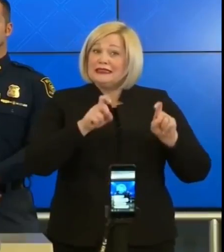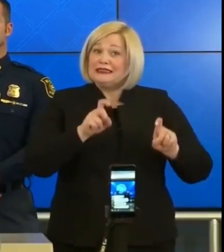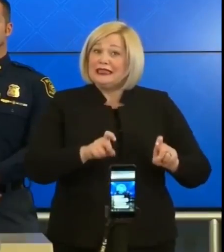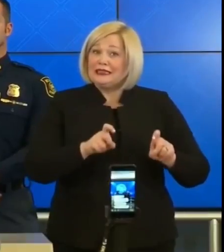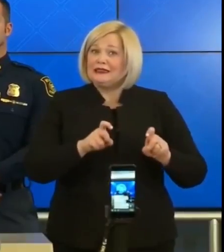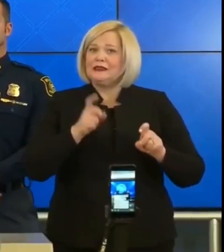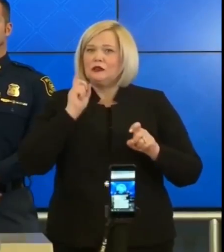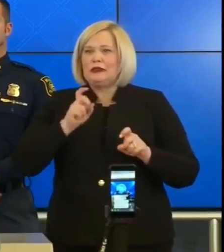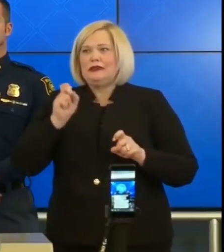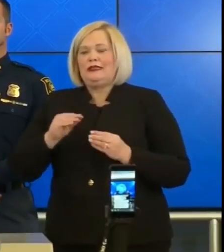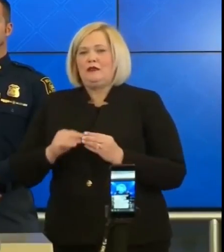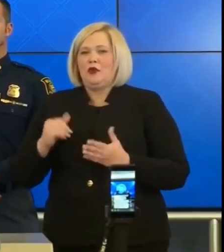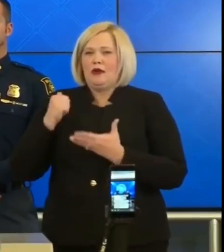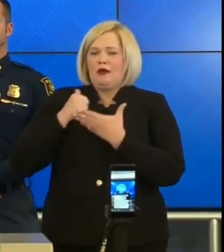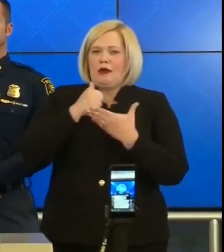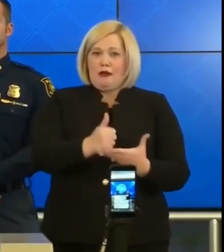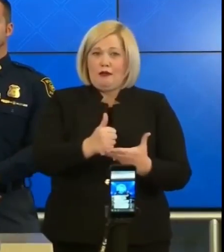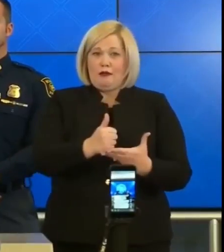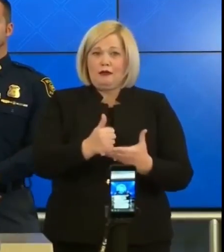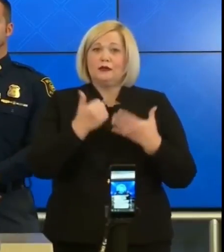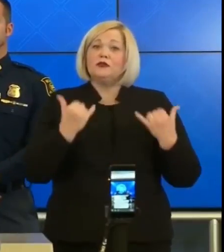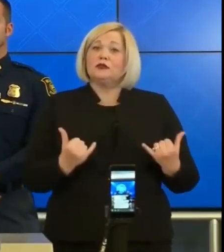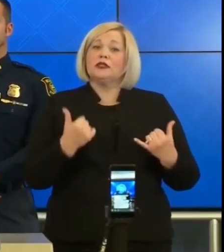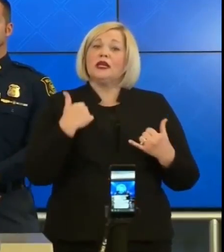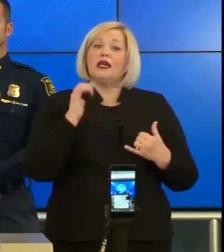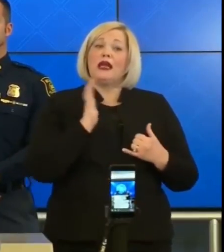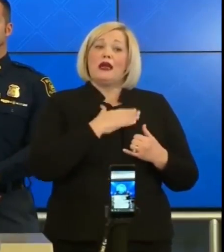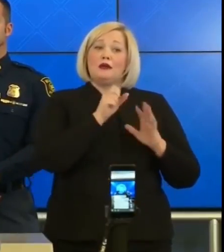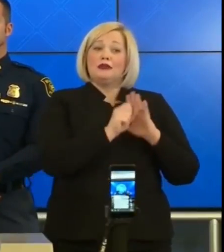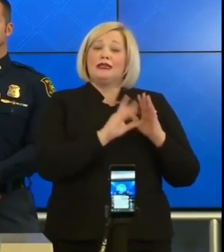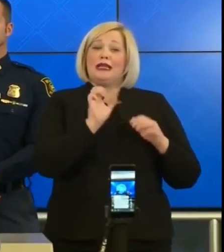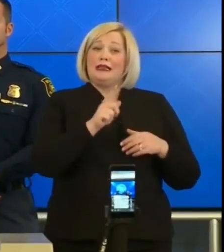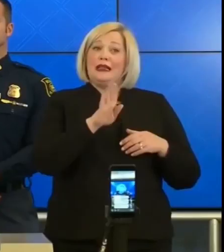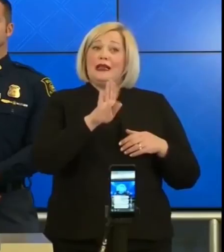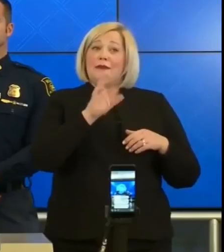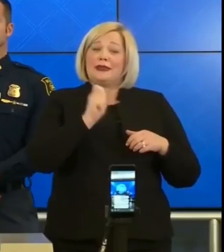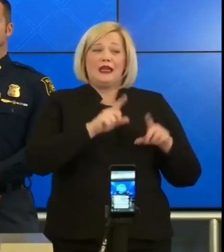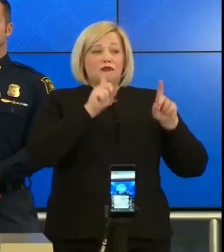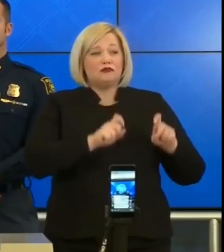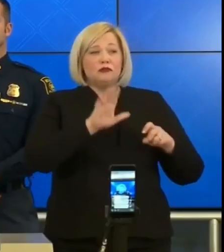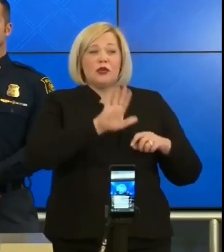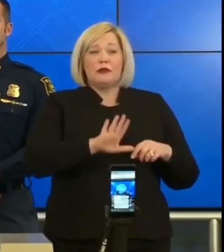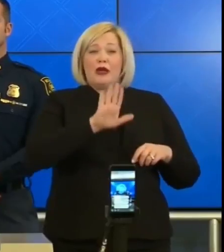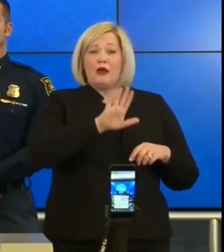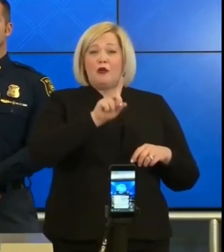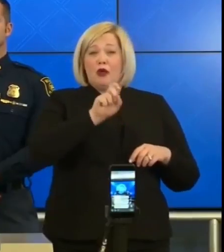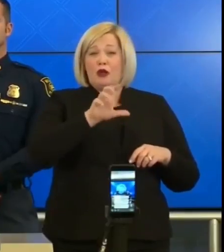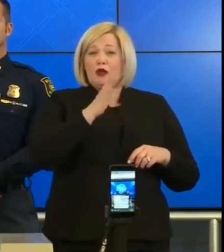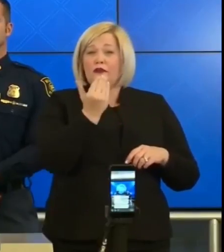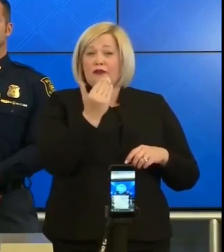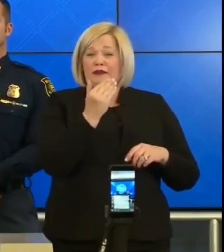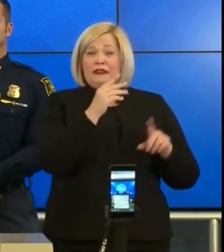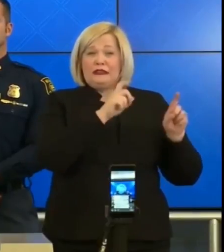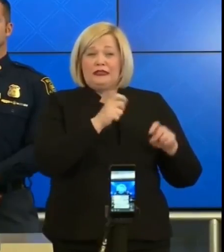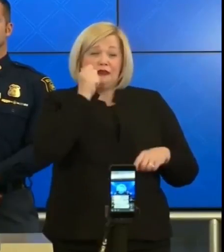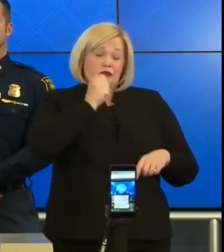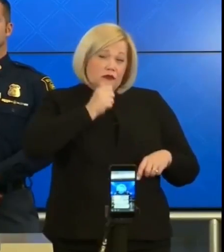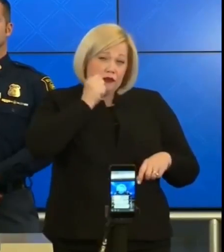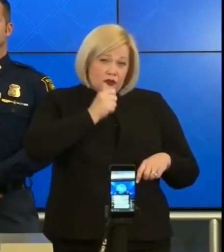Today, our state lab is able to run about 115 samples for people every